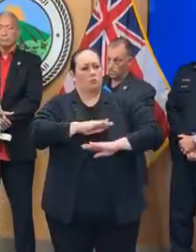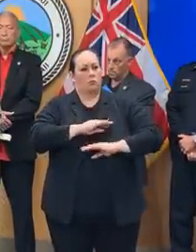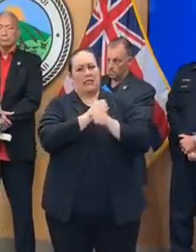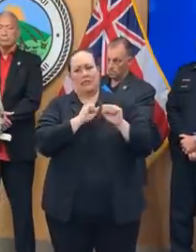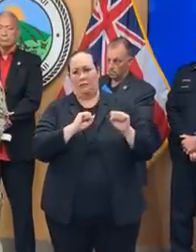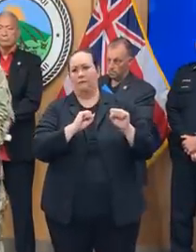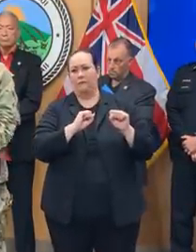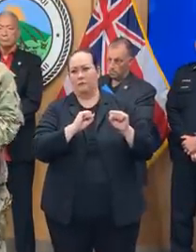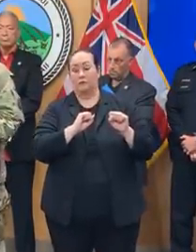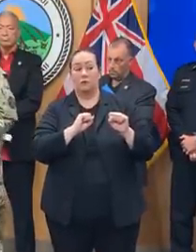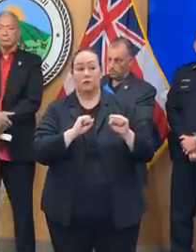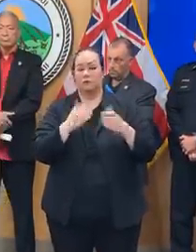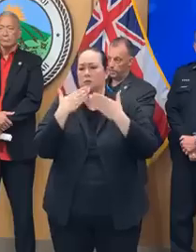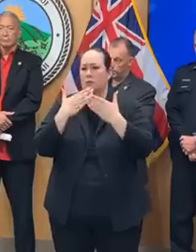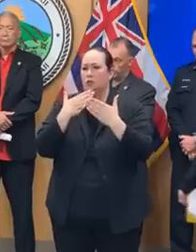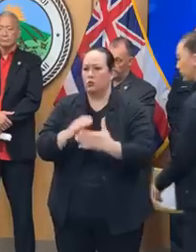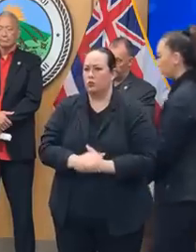this opportunity.